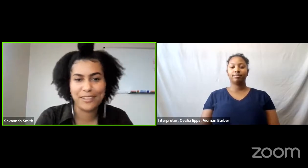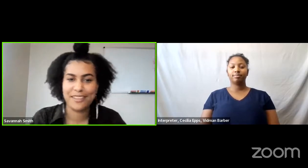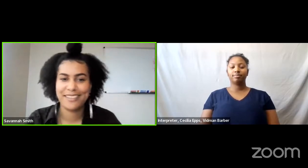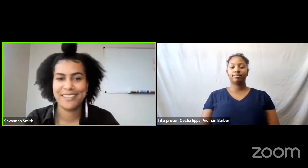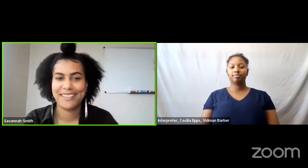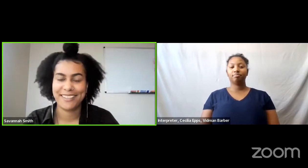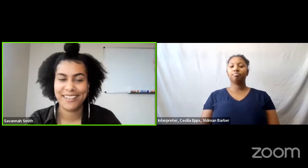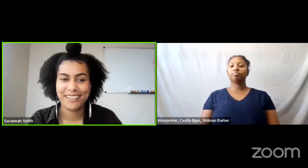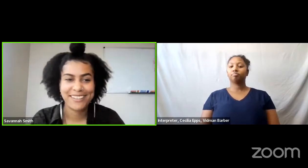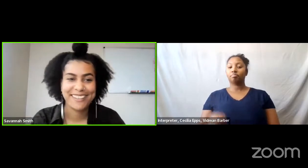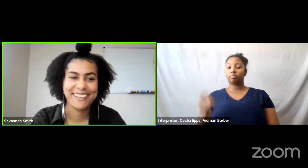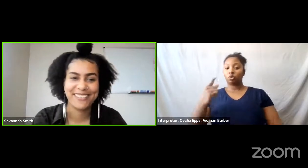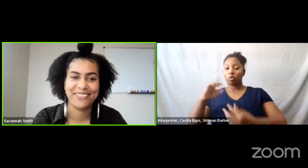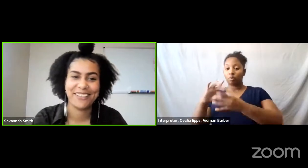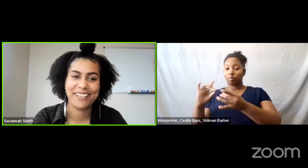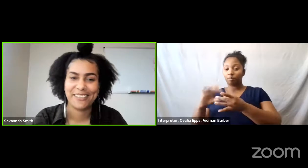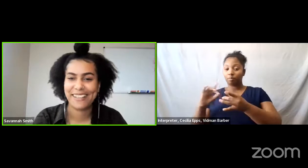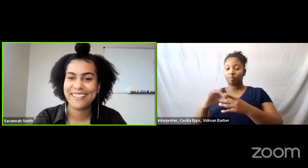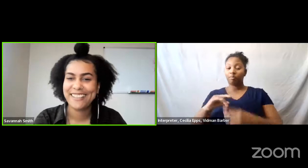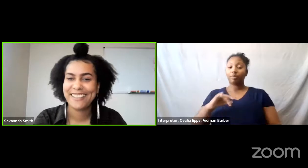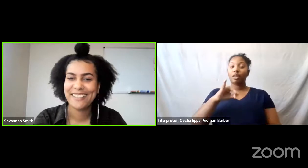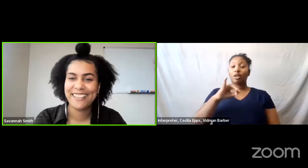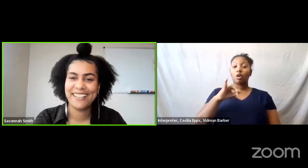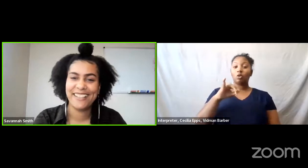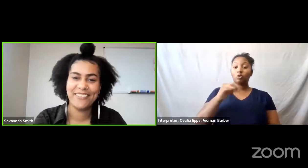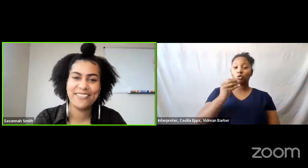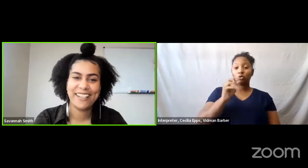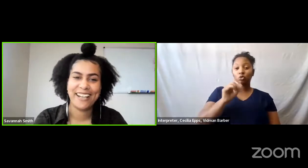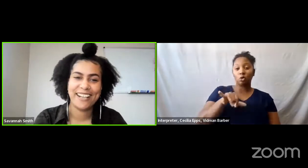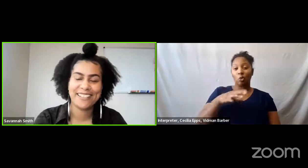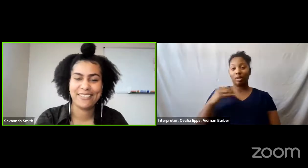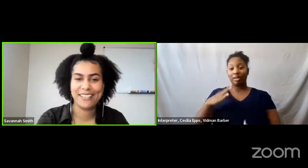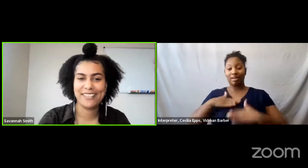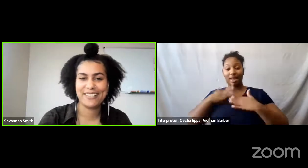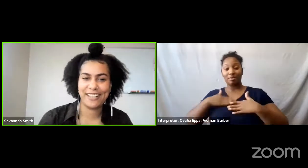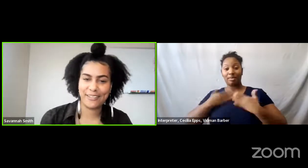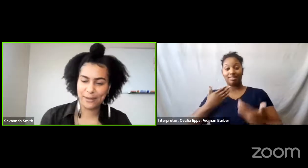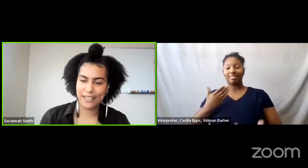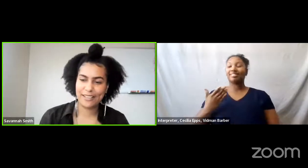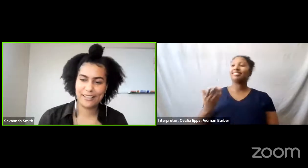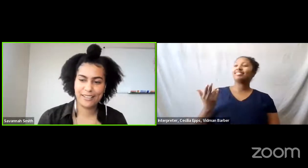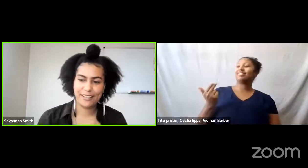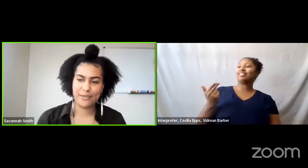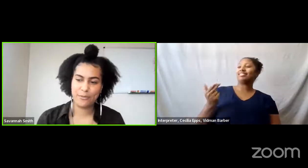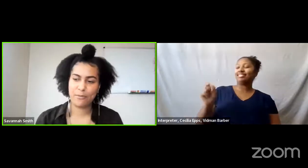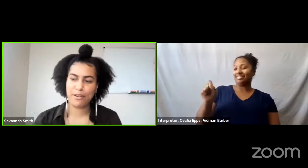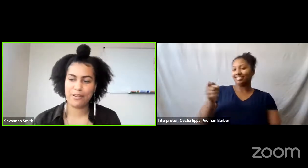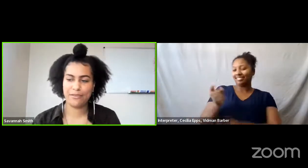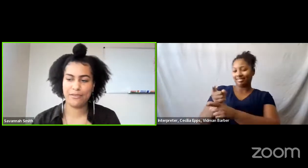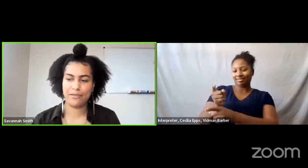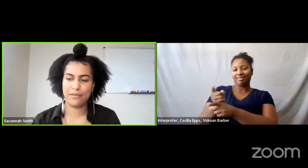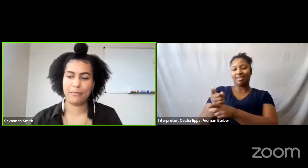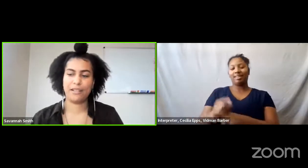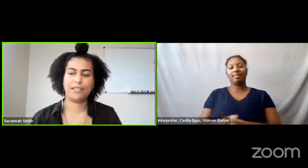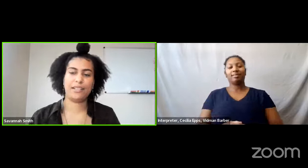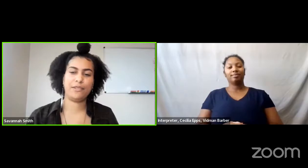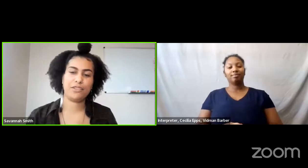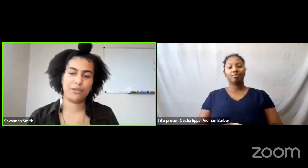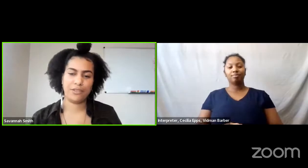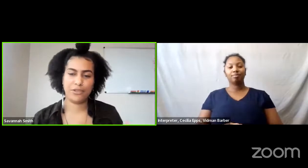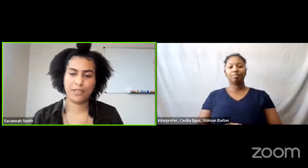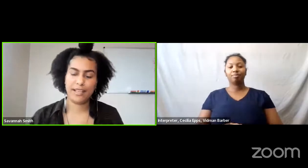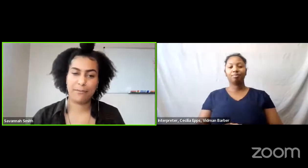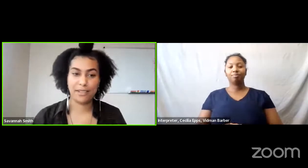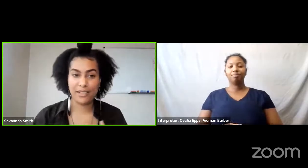Joy and happiness. Yes, very correct. I guess I'm curious, like what part of the body